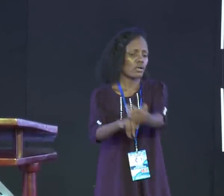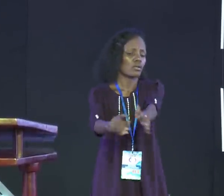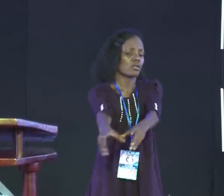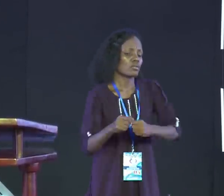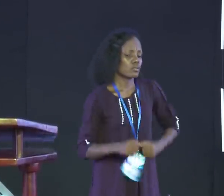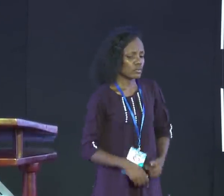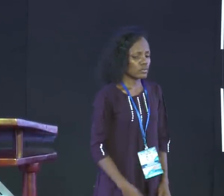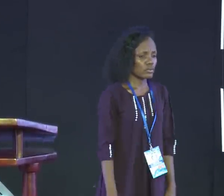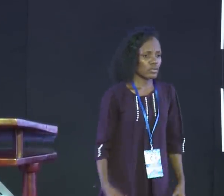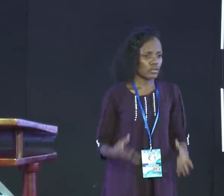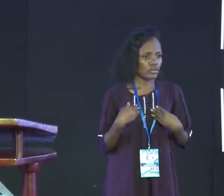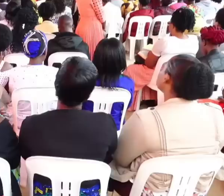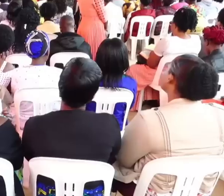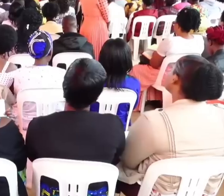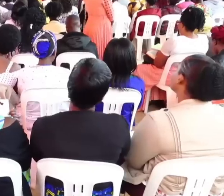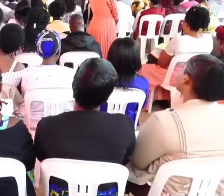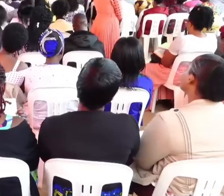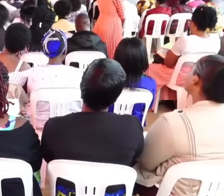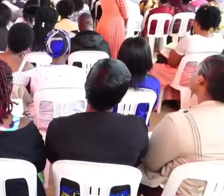along.